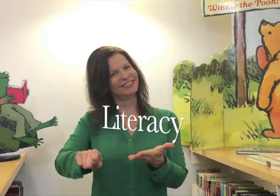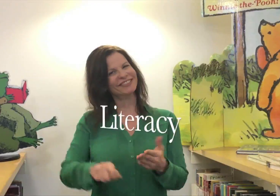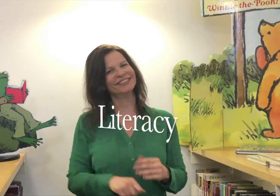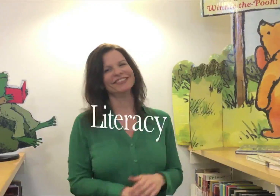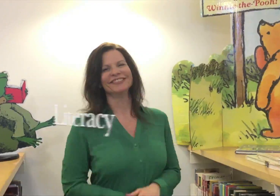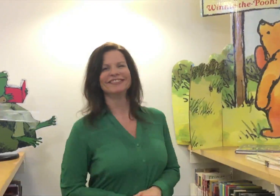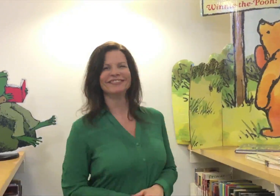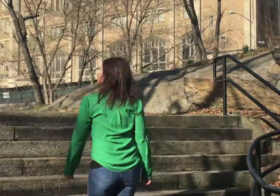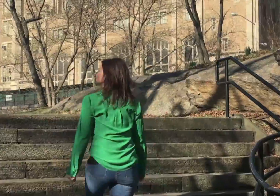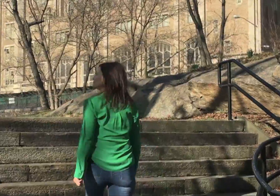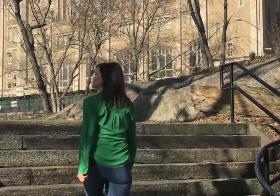Literacy.